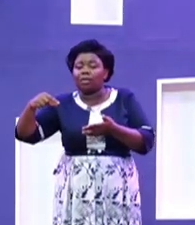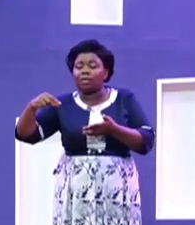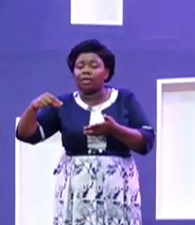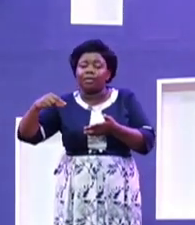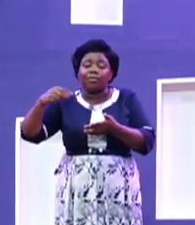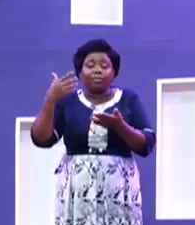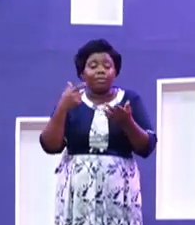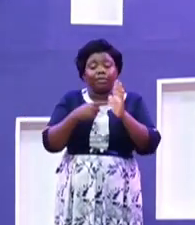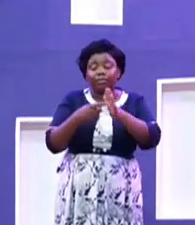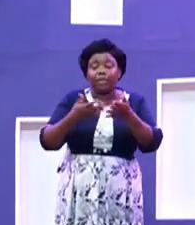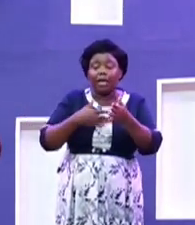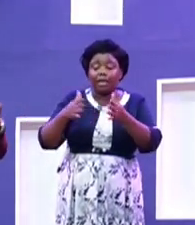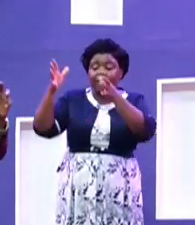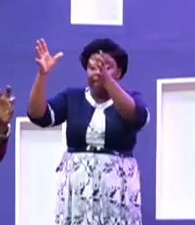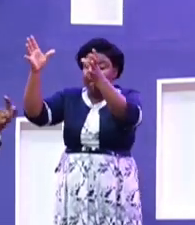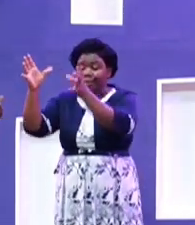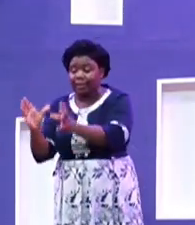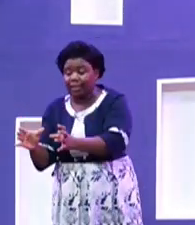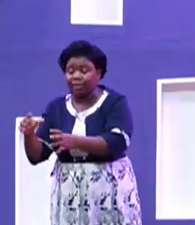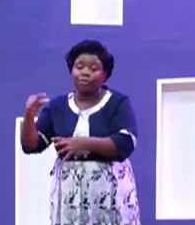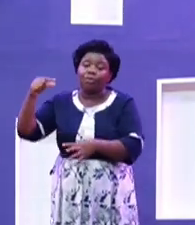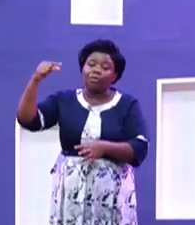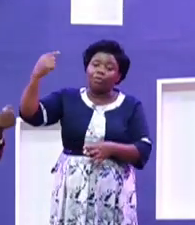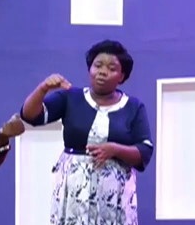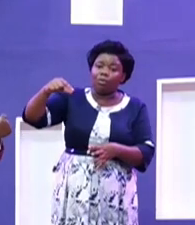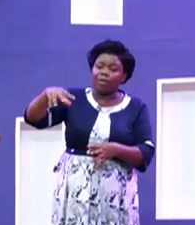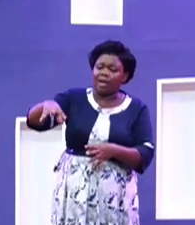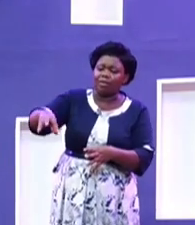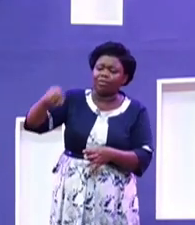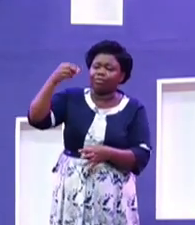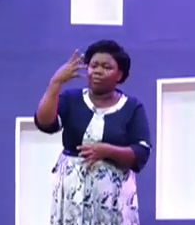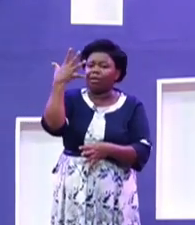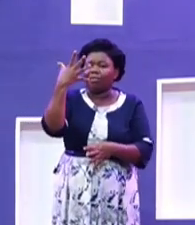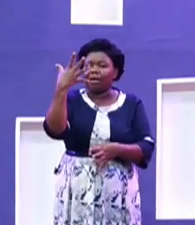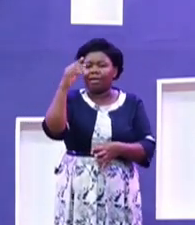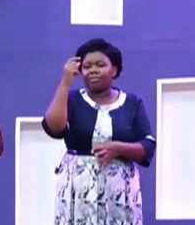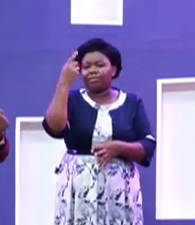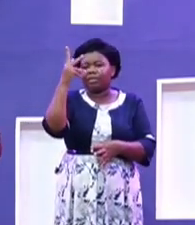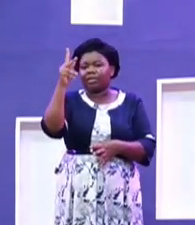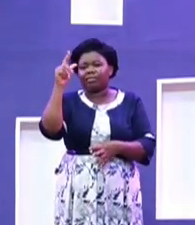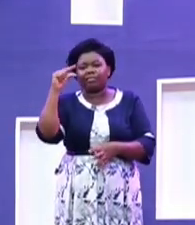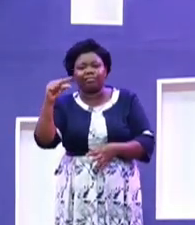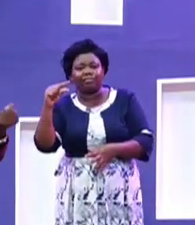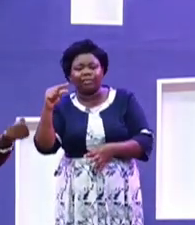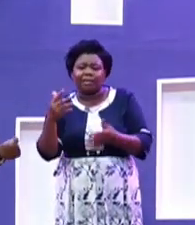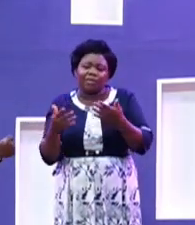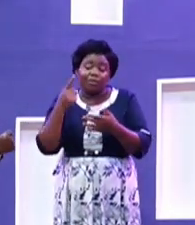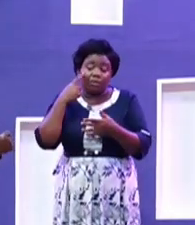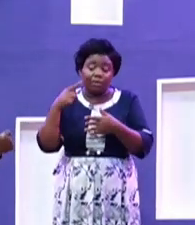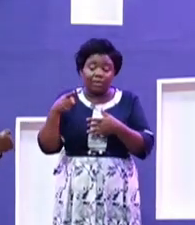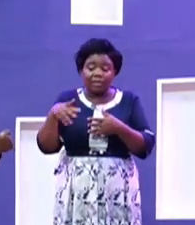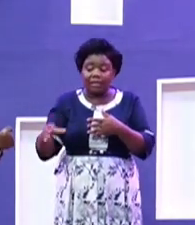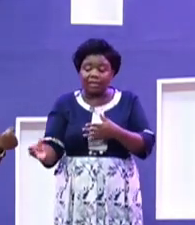ya zaabu n'ayolako kilo 5 fe abamulaba nga aleese kilo 5 eza